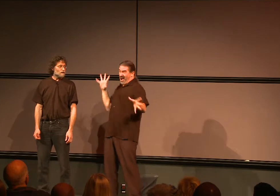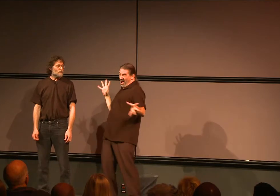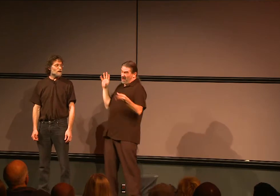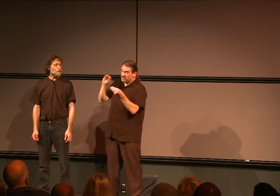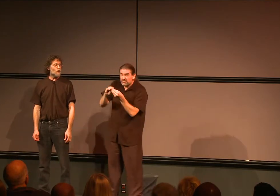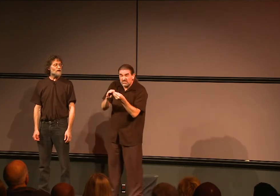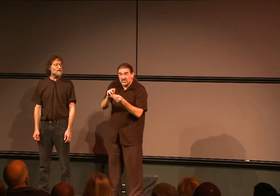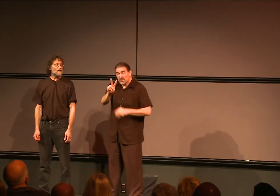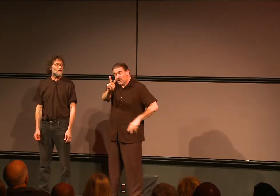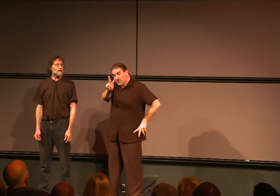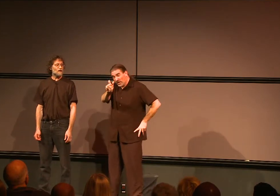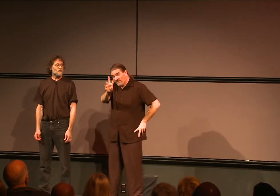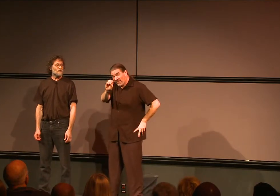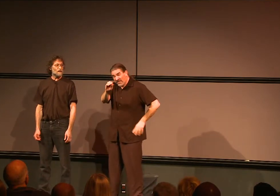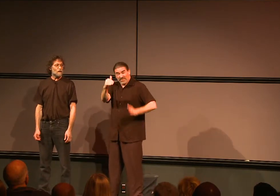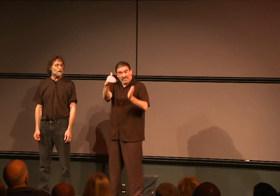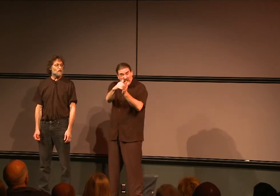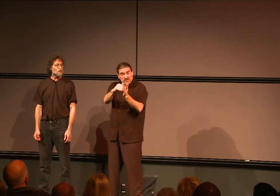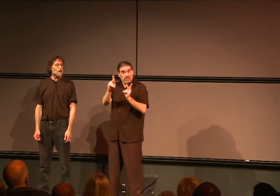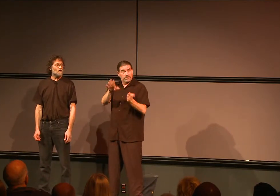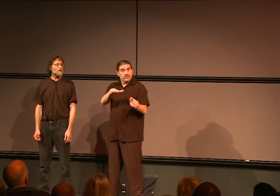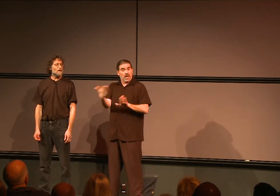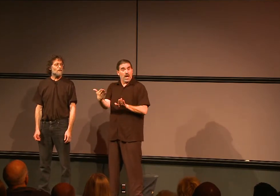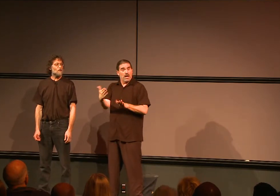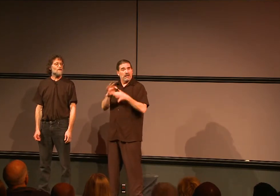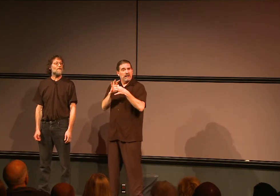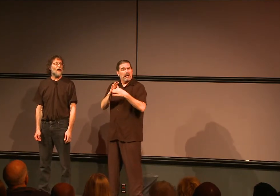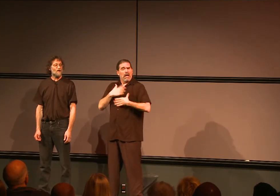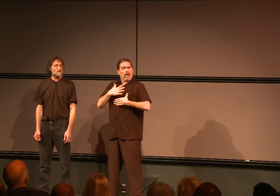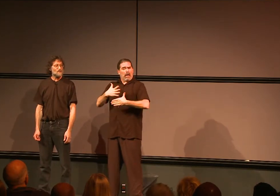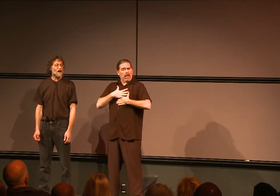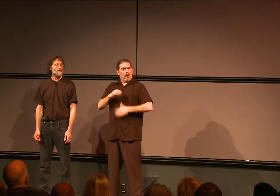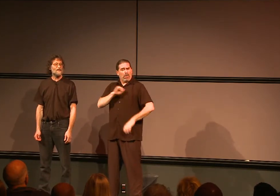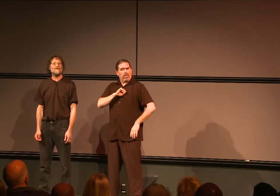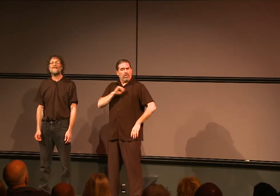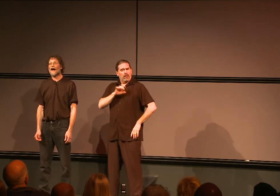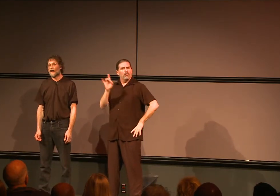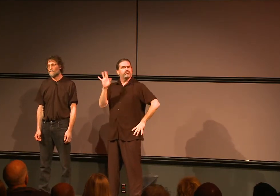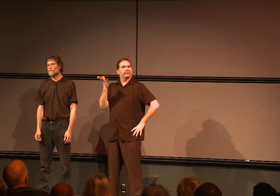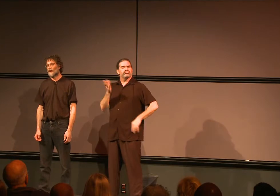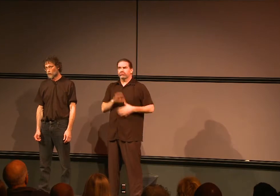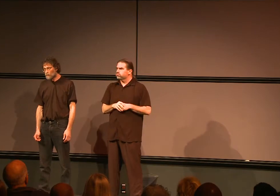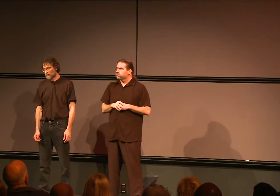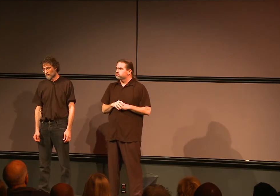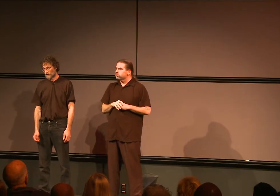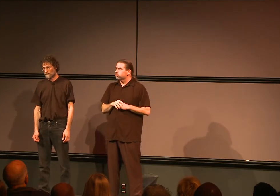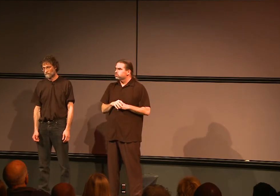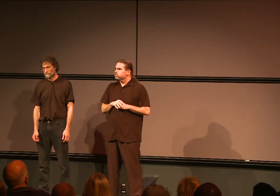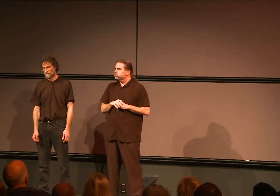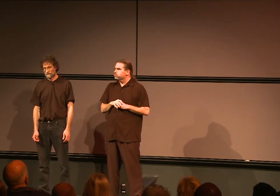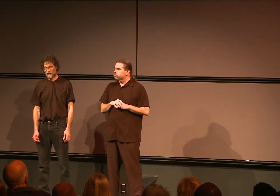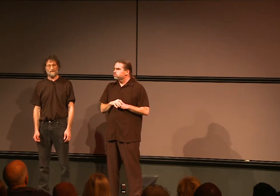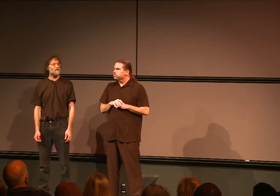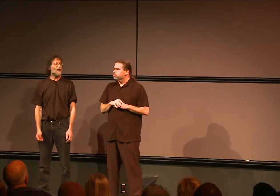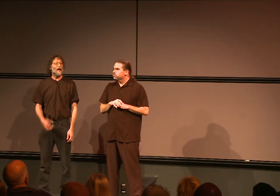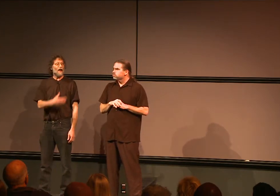In 1 year, 230,000 Chinese died from air pollution.